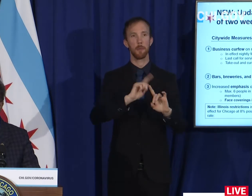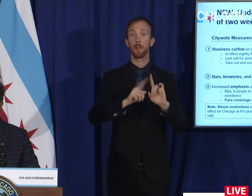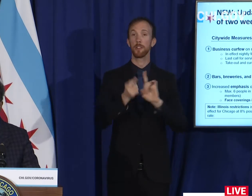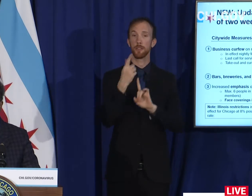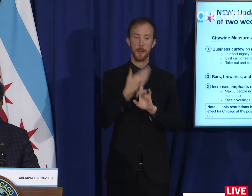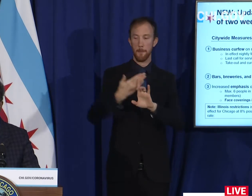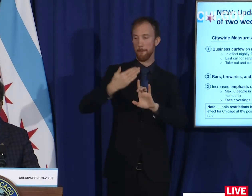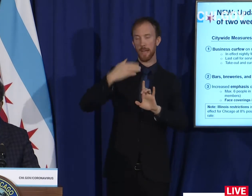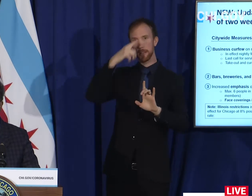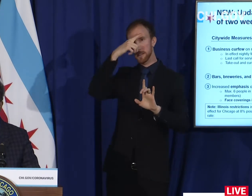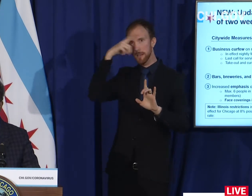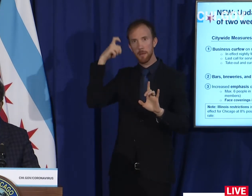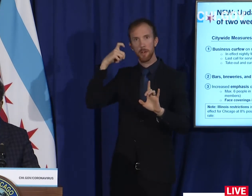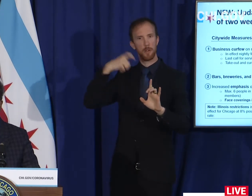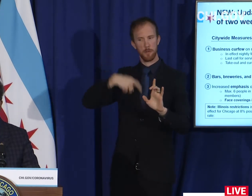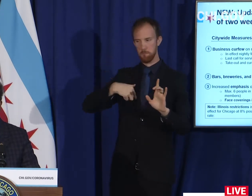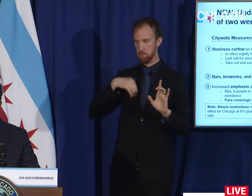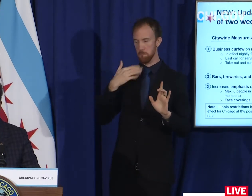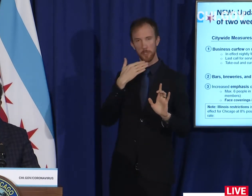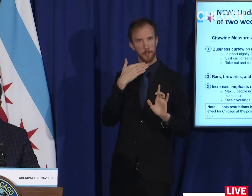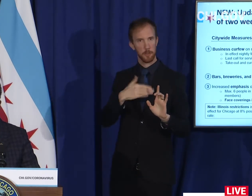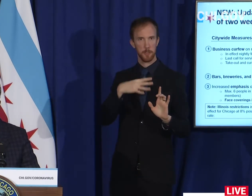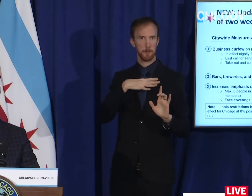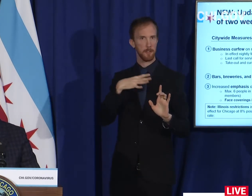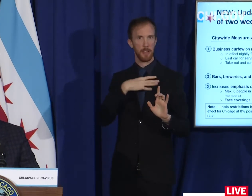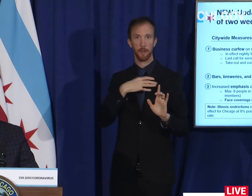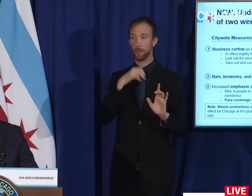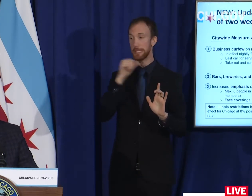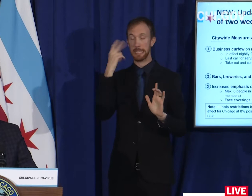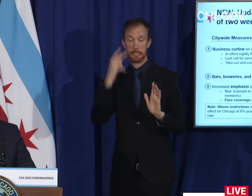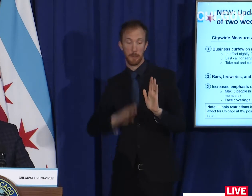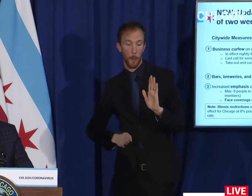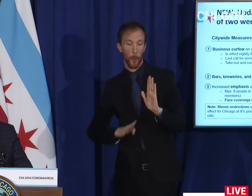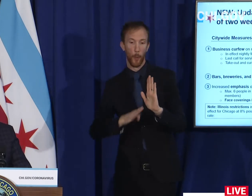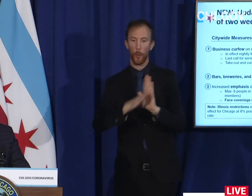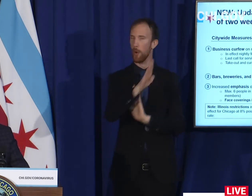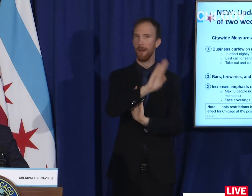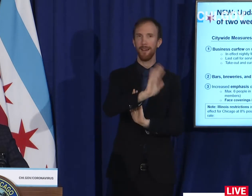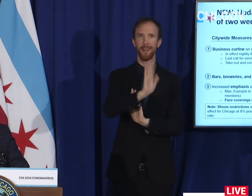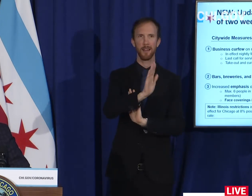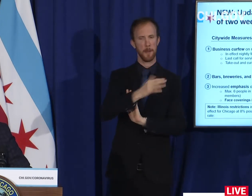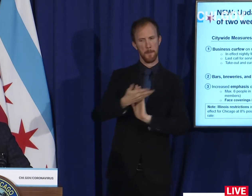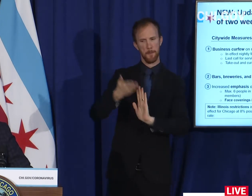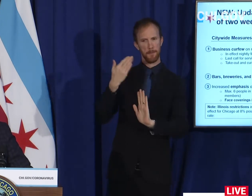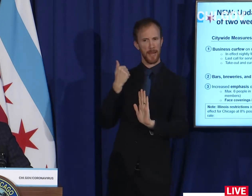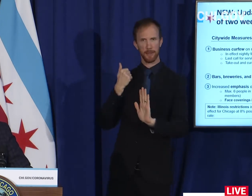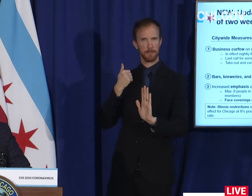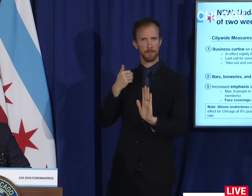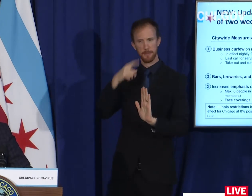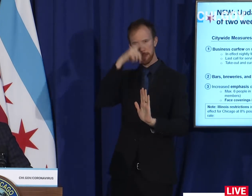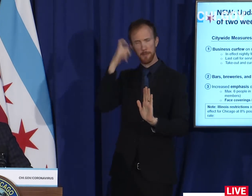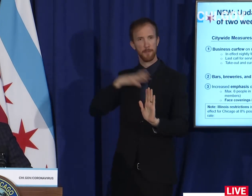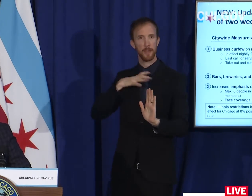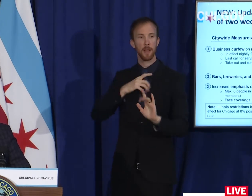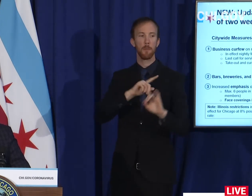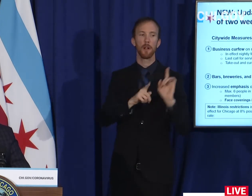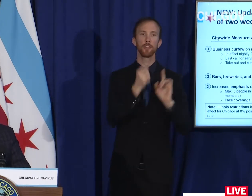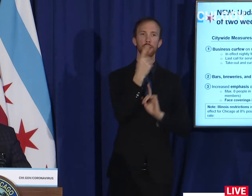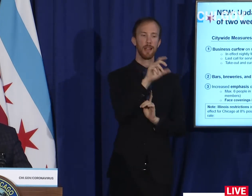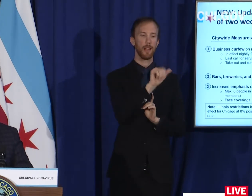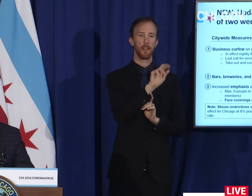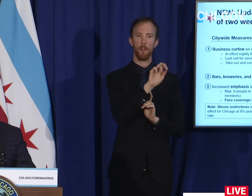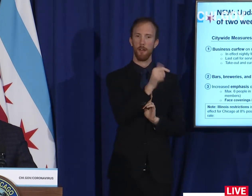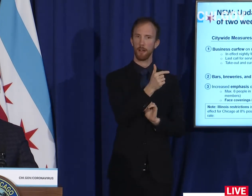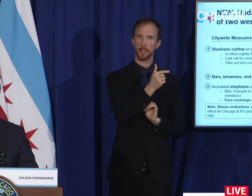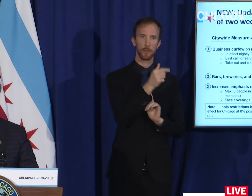that many had predicted. But we had a problem in August. We jumped on top of it, and we were able to see case counts go down